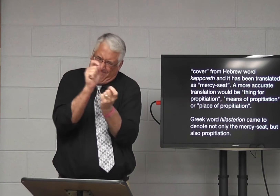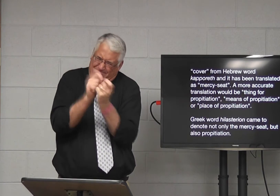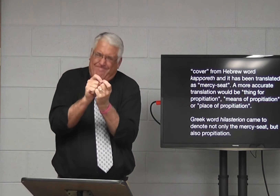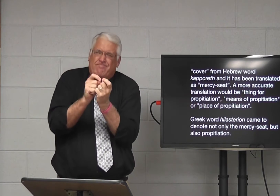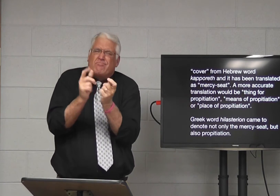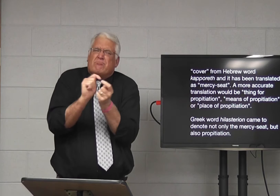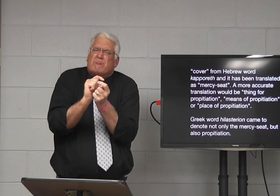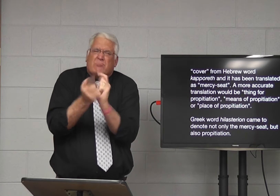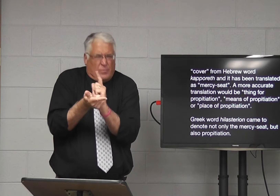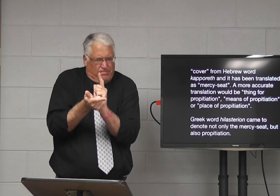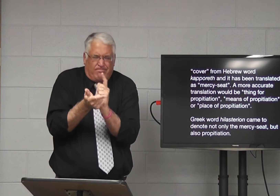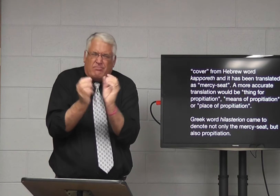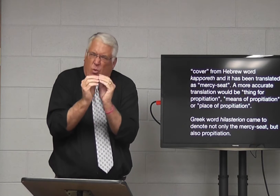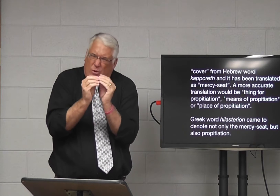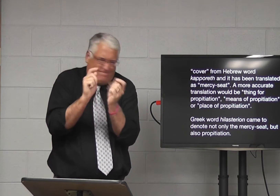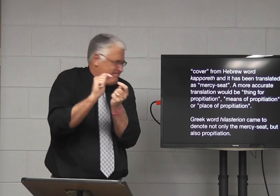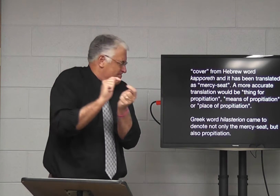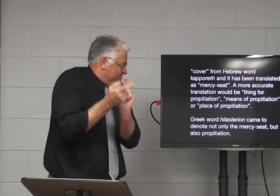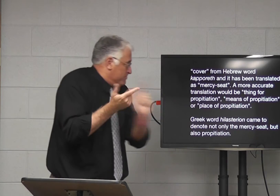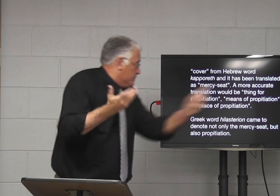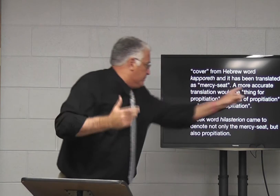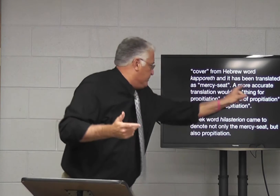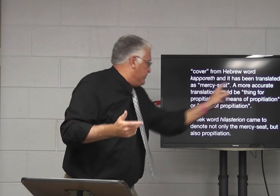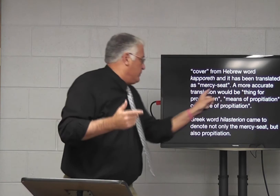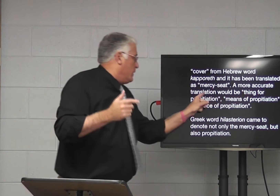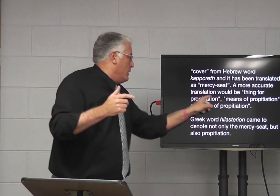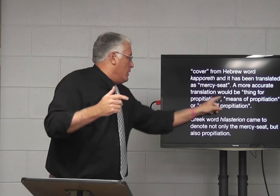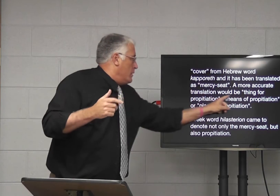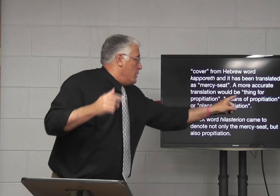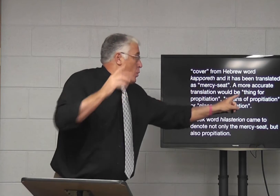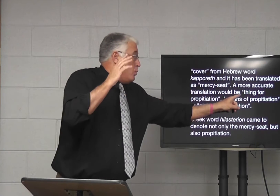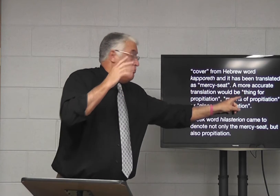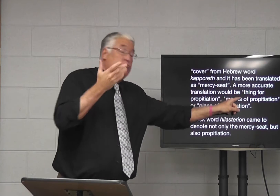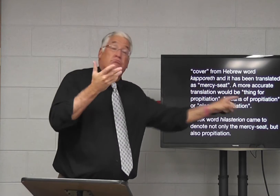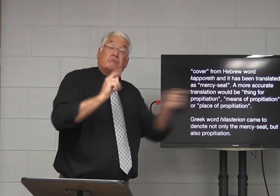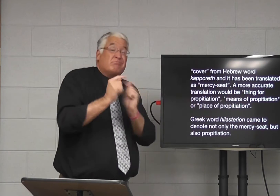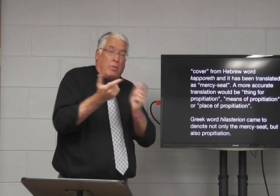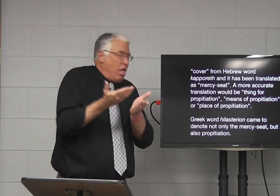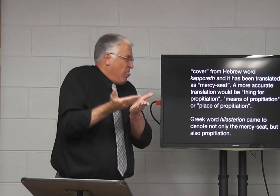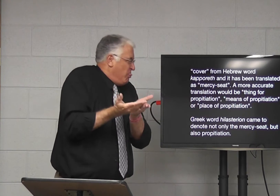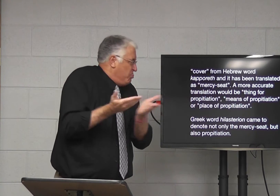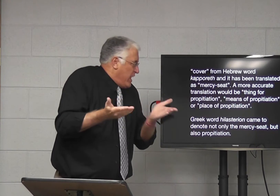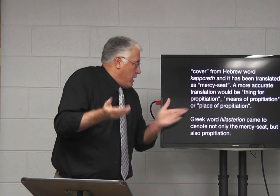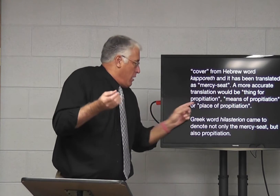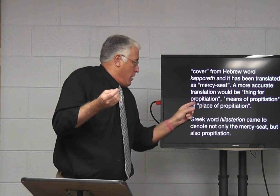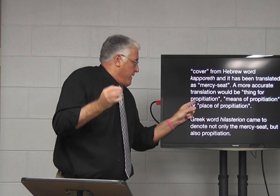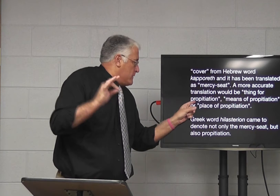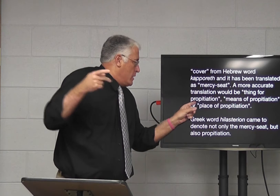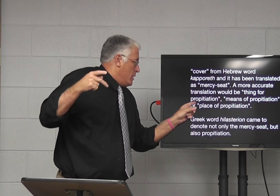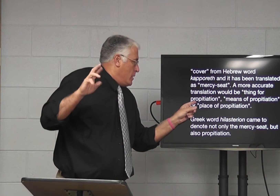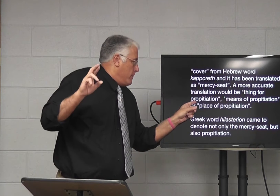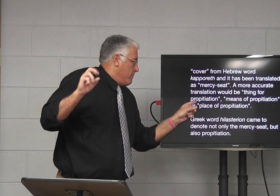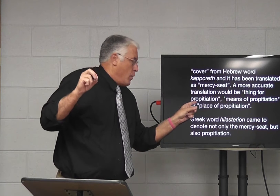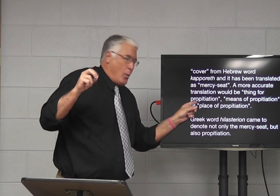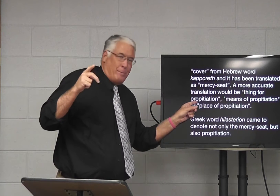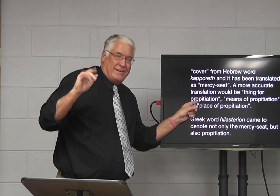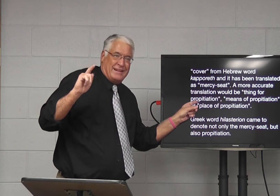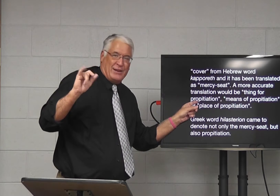of the appeasement against God's wrath. So there's more translated. A more accurate translation would